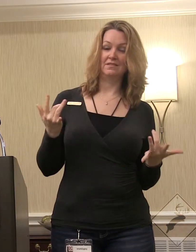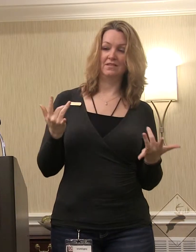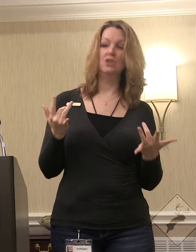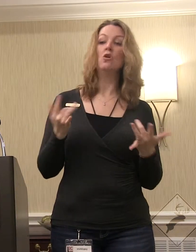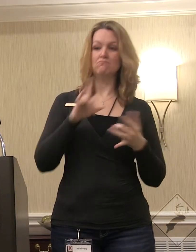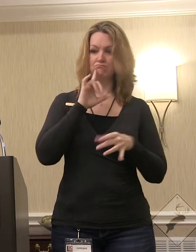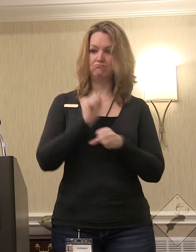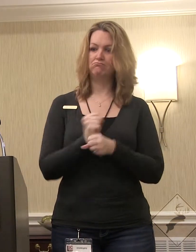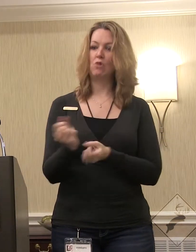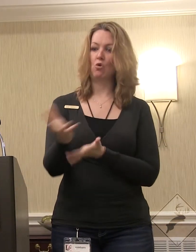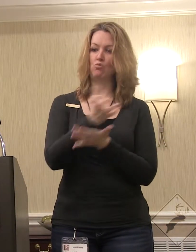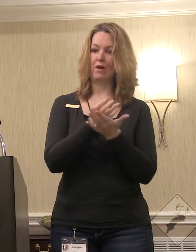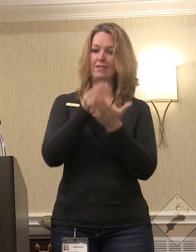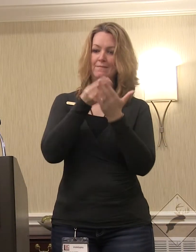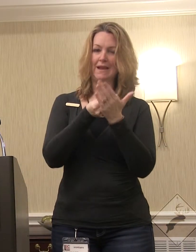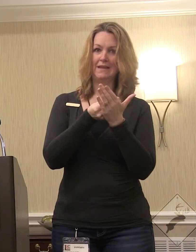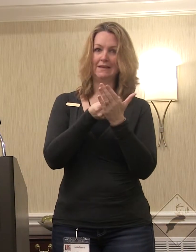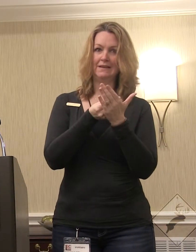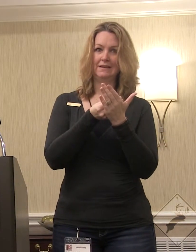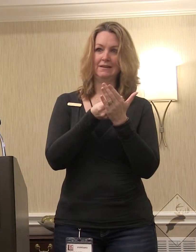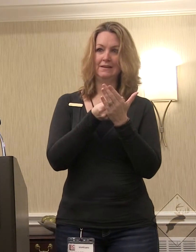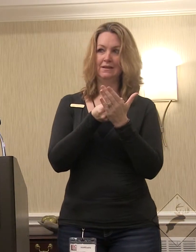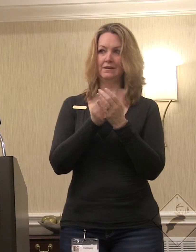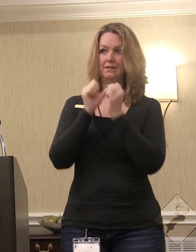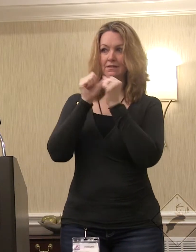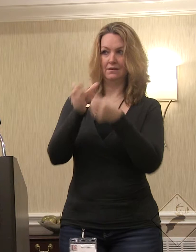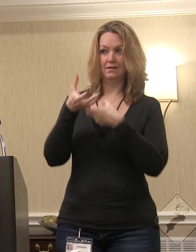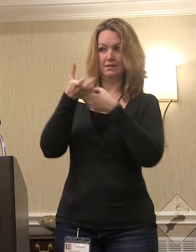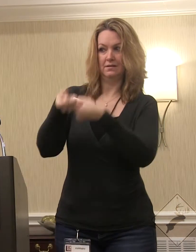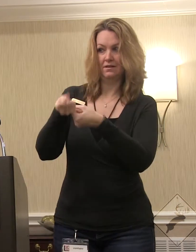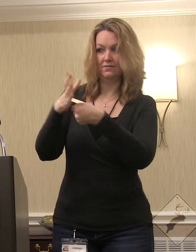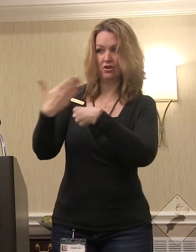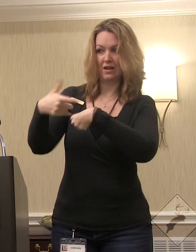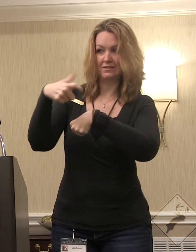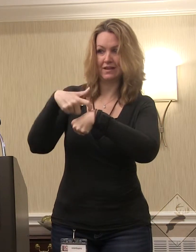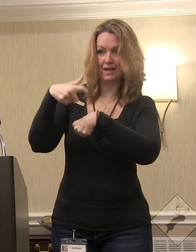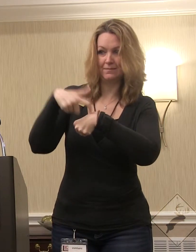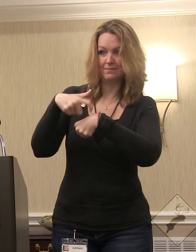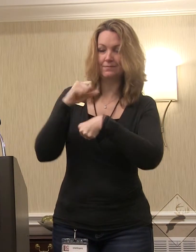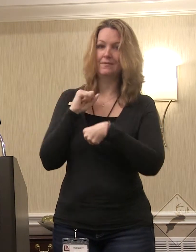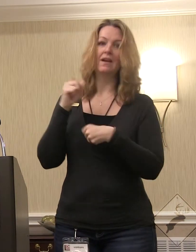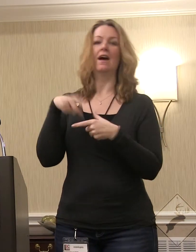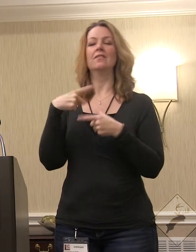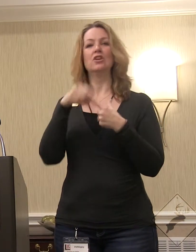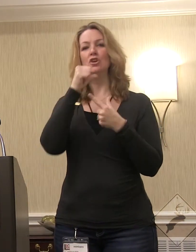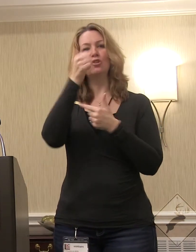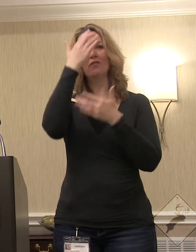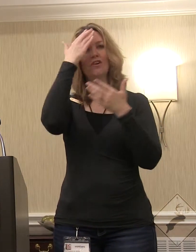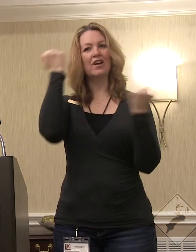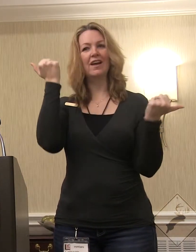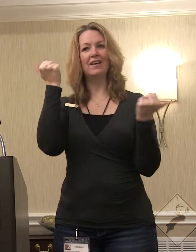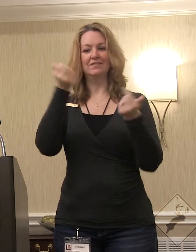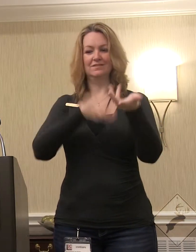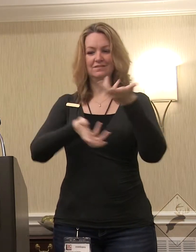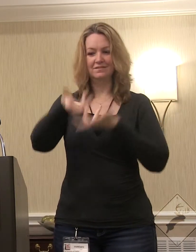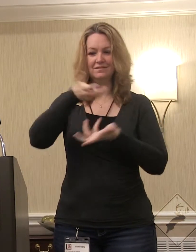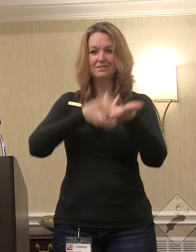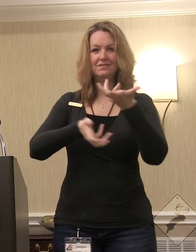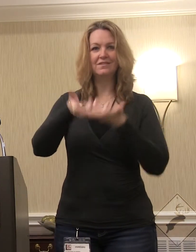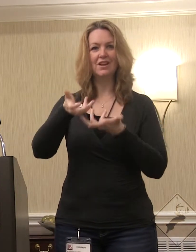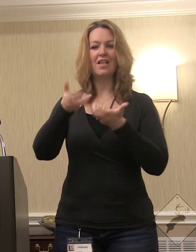money. You build and maintain trust for next time. And you don't forget the interpersonal